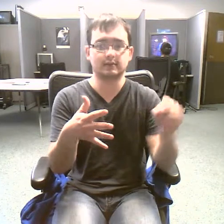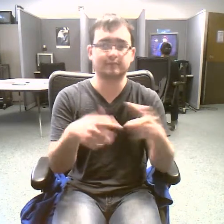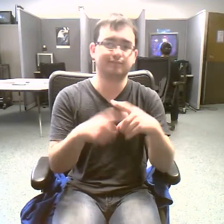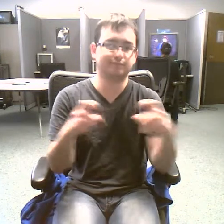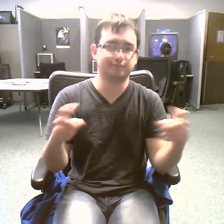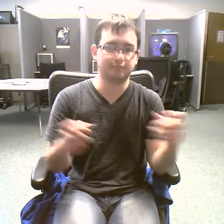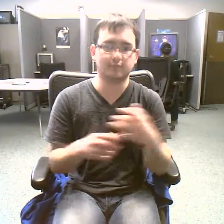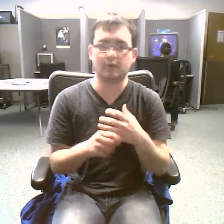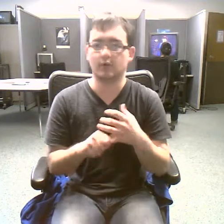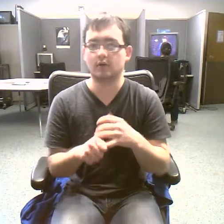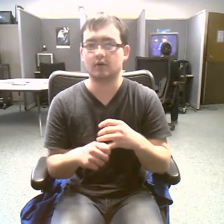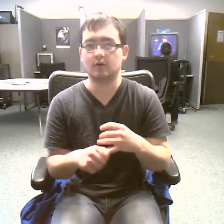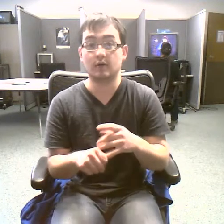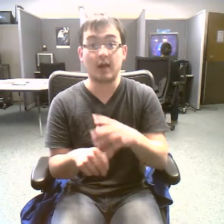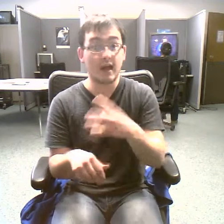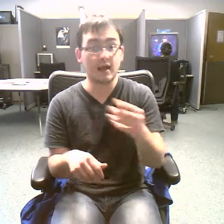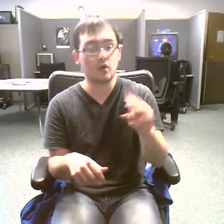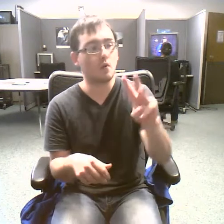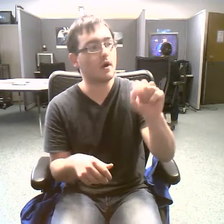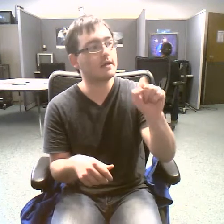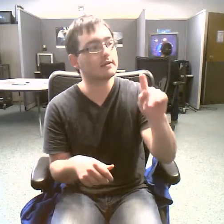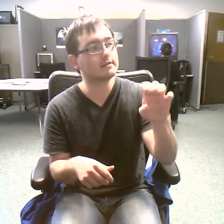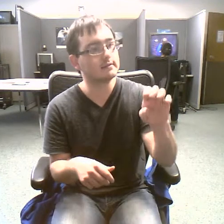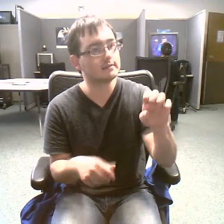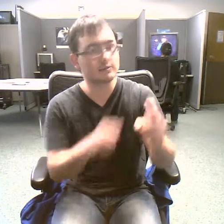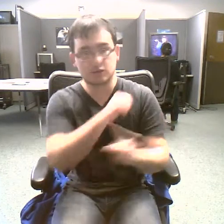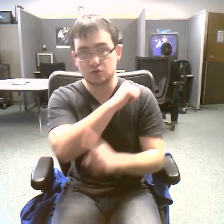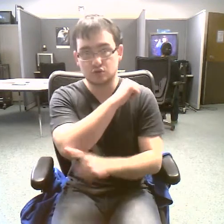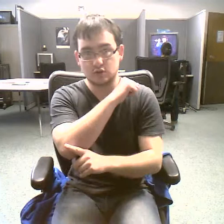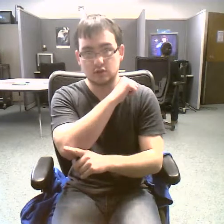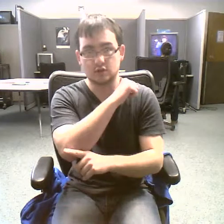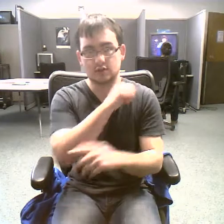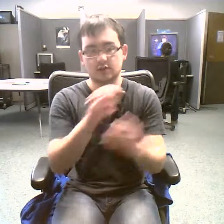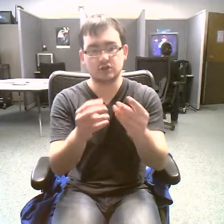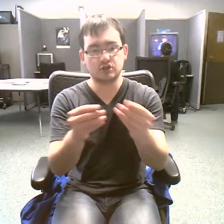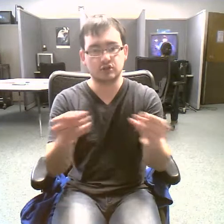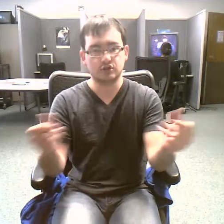also dissolved before they can be taken in by vacuoles and sent out of the cell.